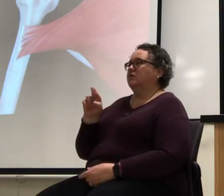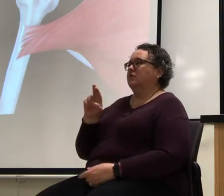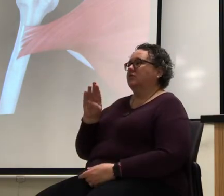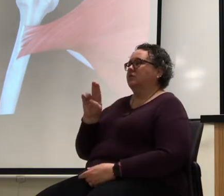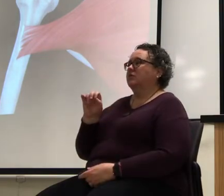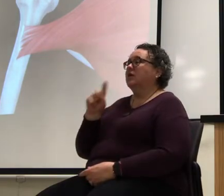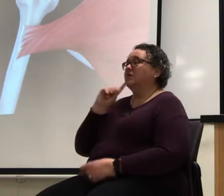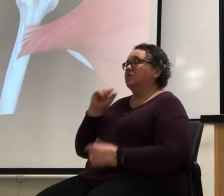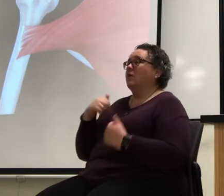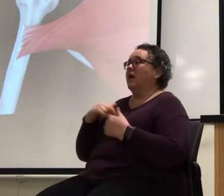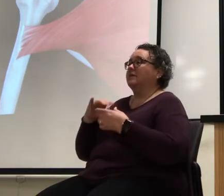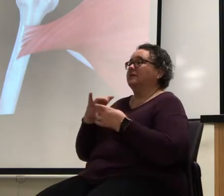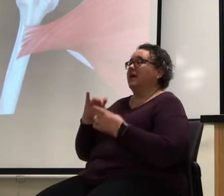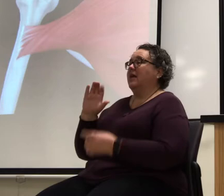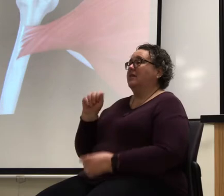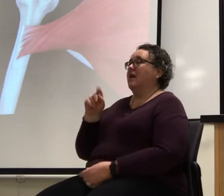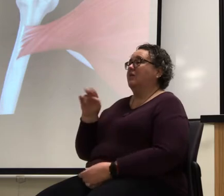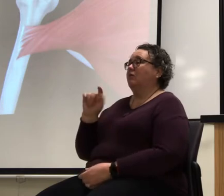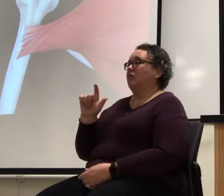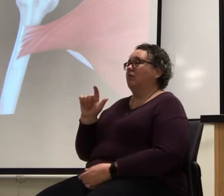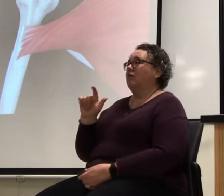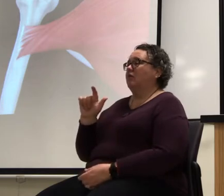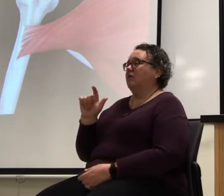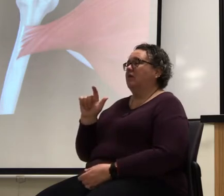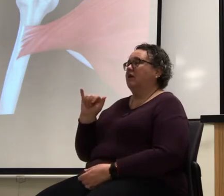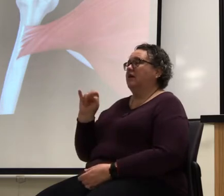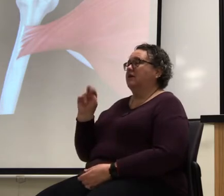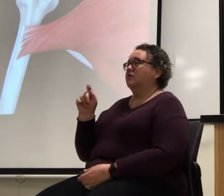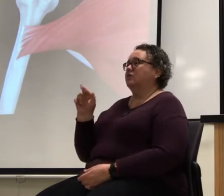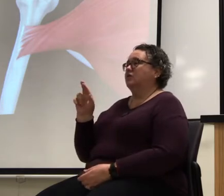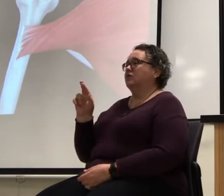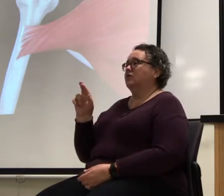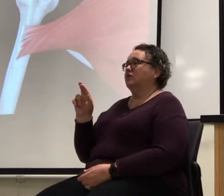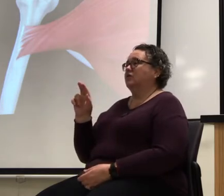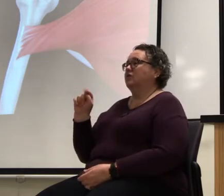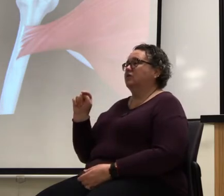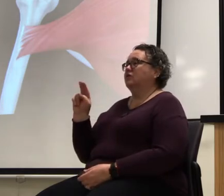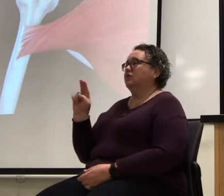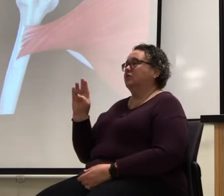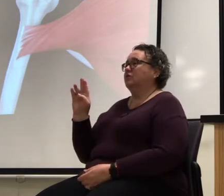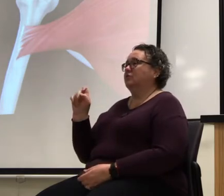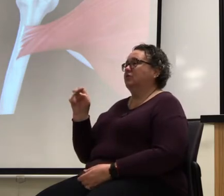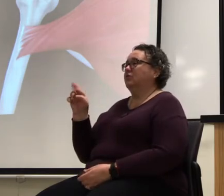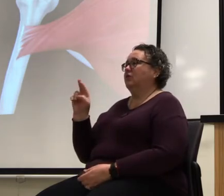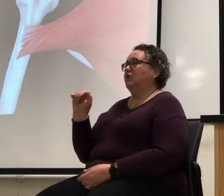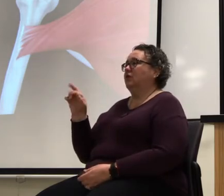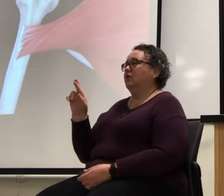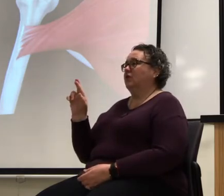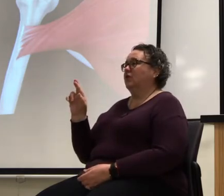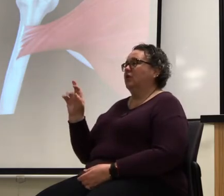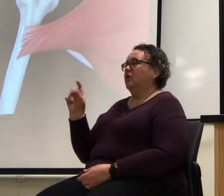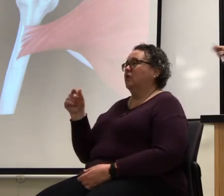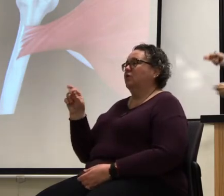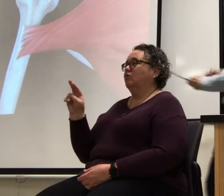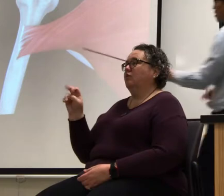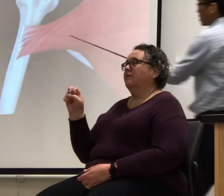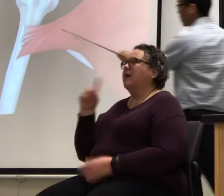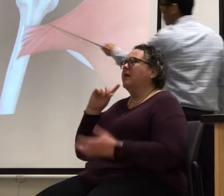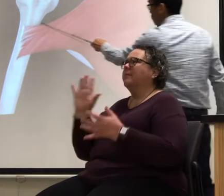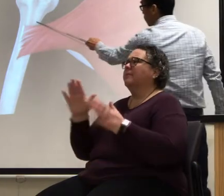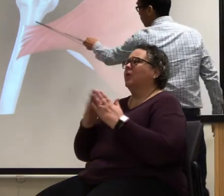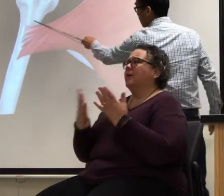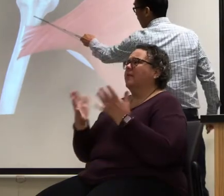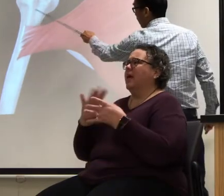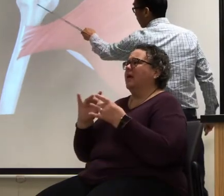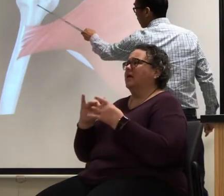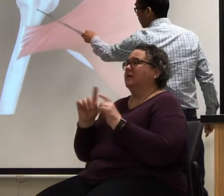so how I phrase that, I say lateral lip intertubercular groove. books might say it differently, but they mean kind of the same thing.